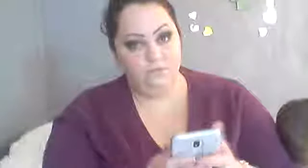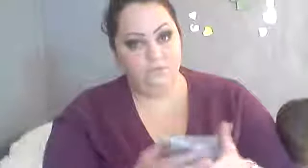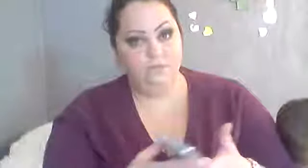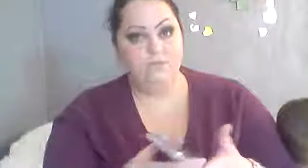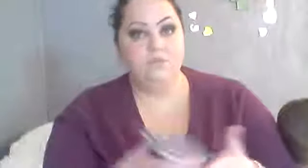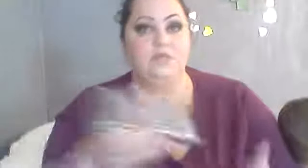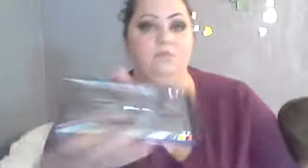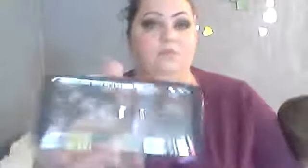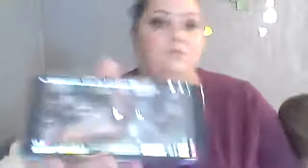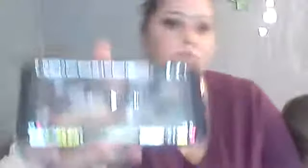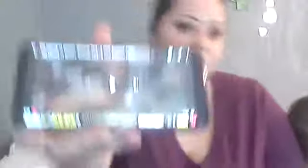Let me see.